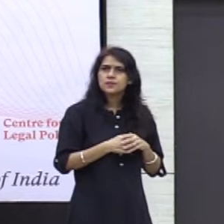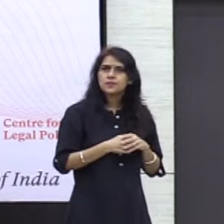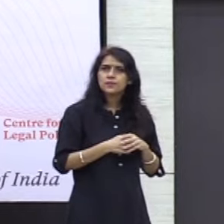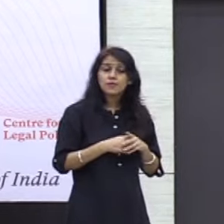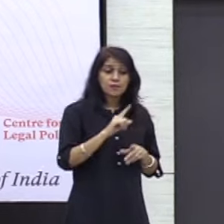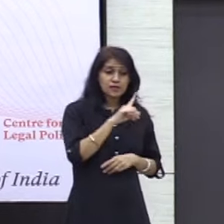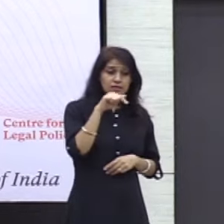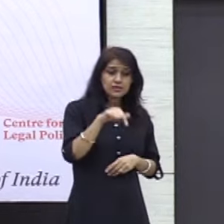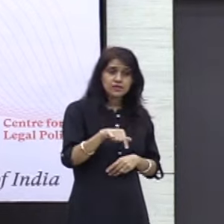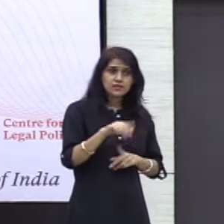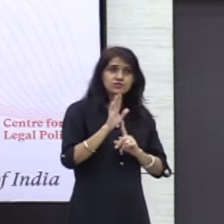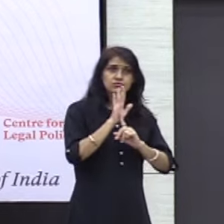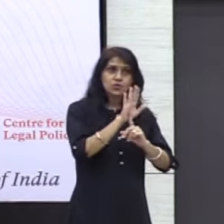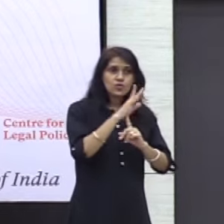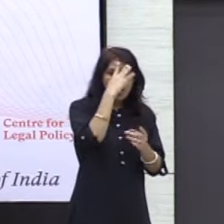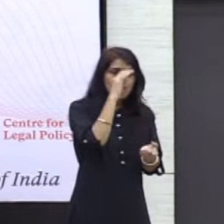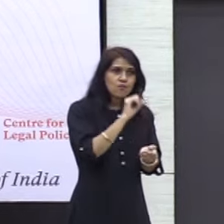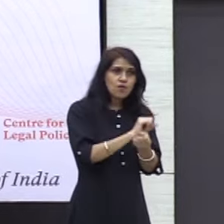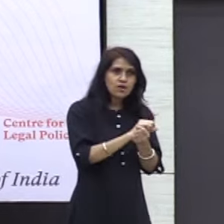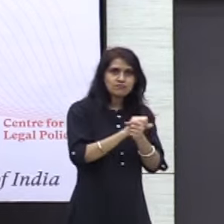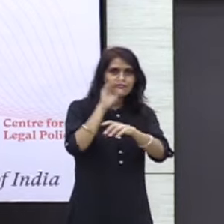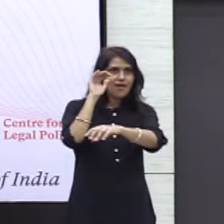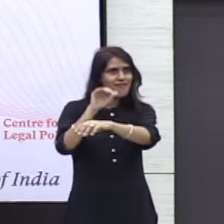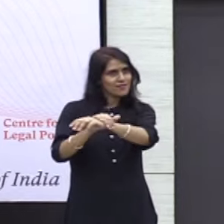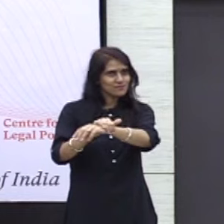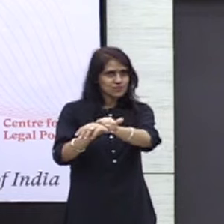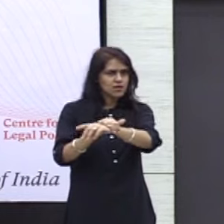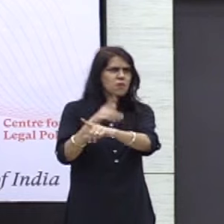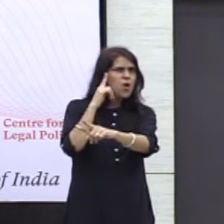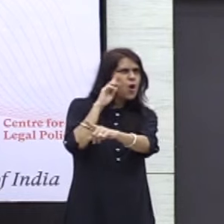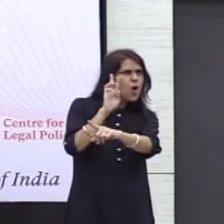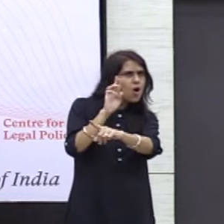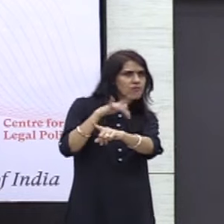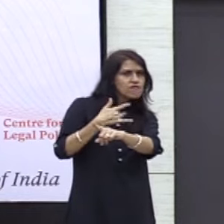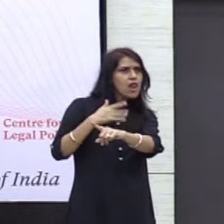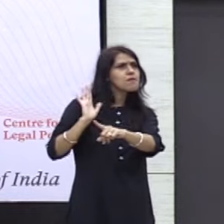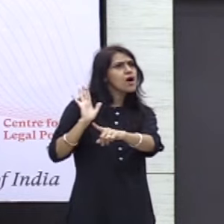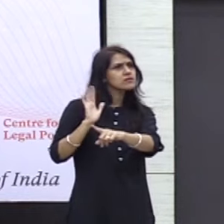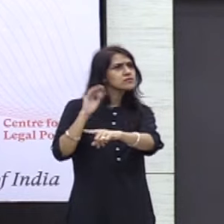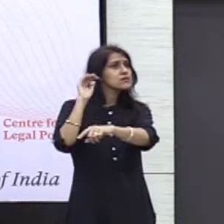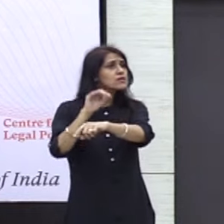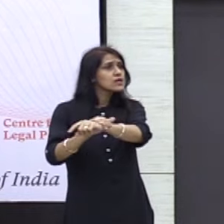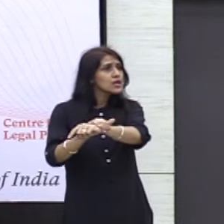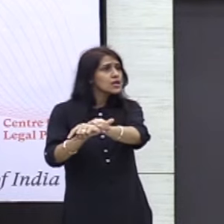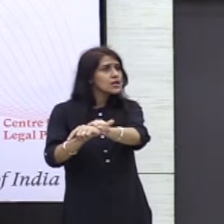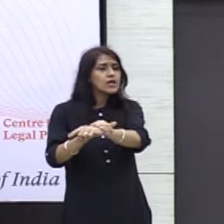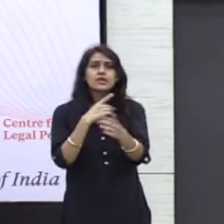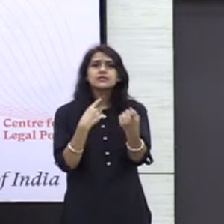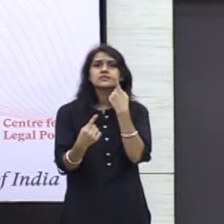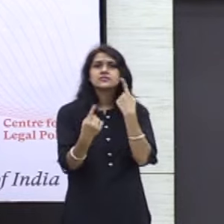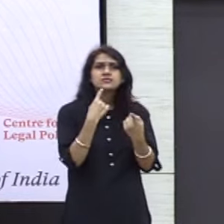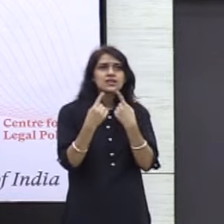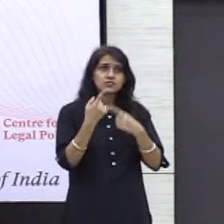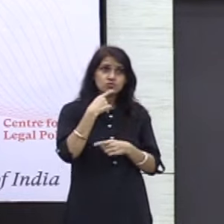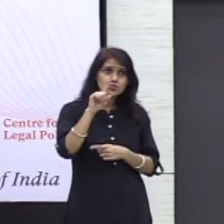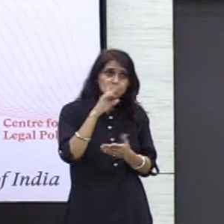But here, the police officer can arrest you on suspicion. Now, how is that suspicion tested? It can never be tested